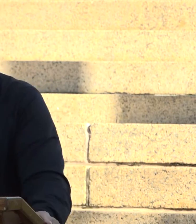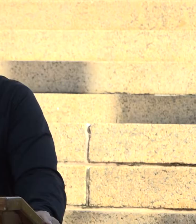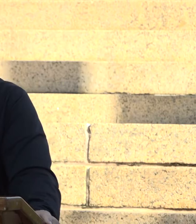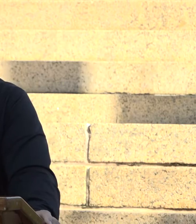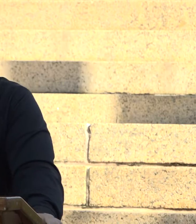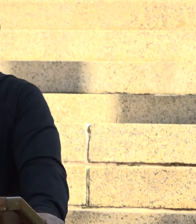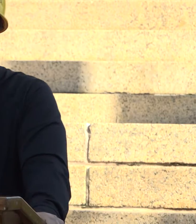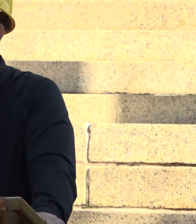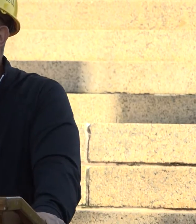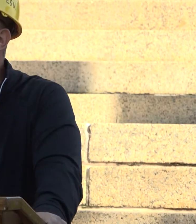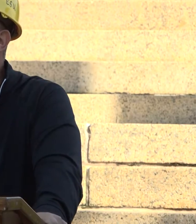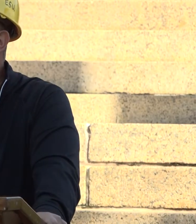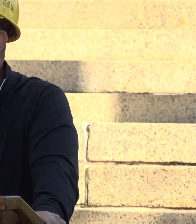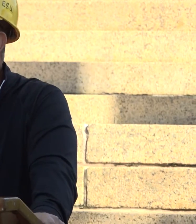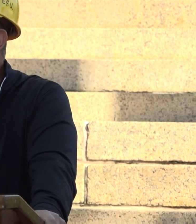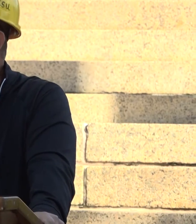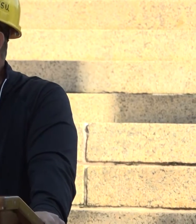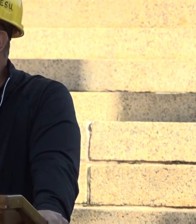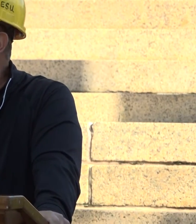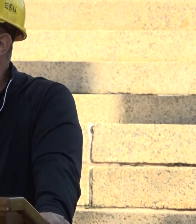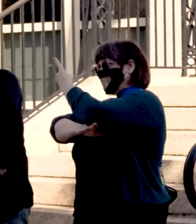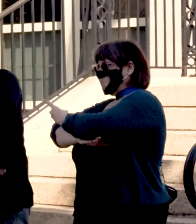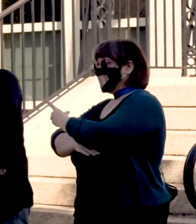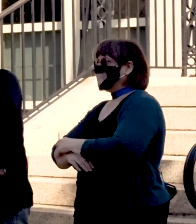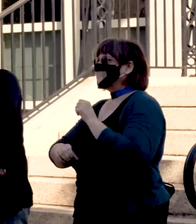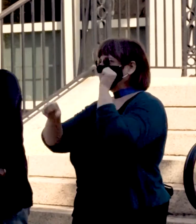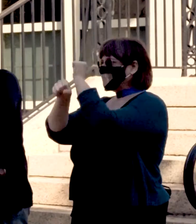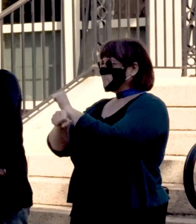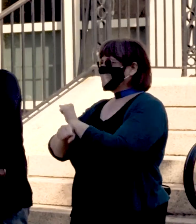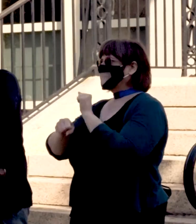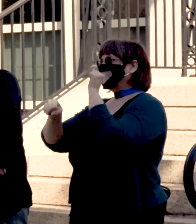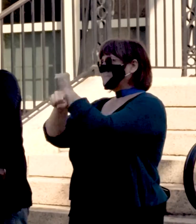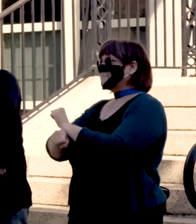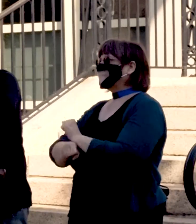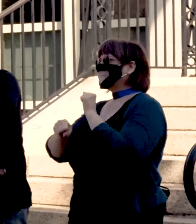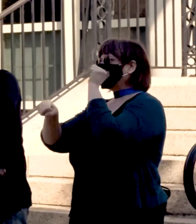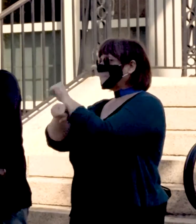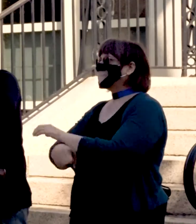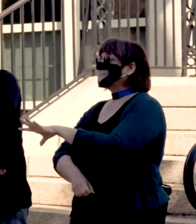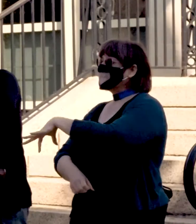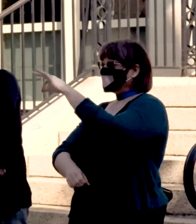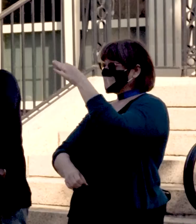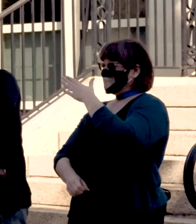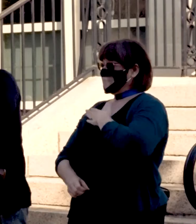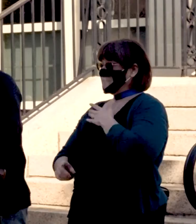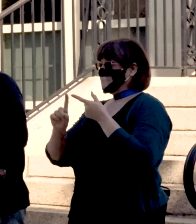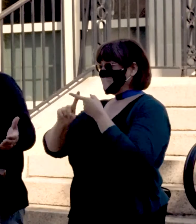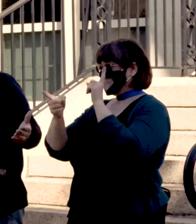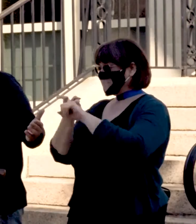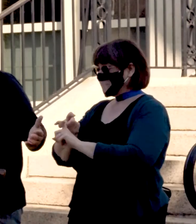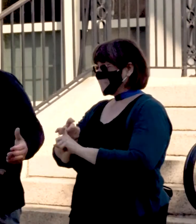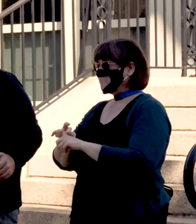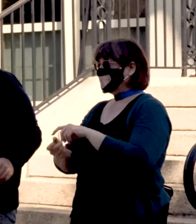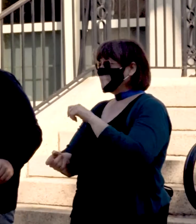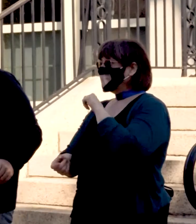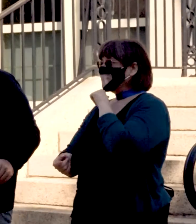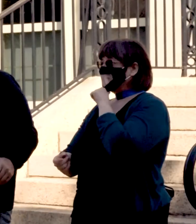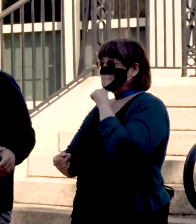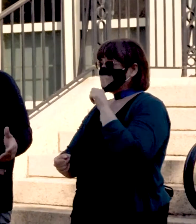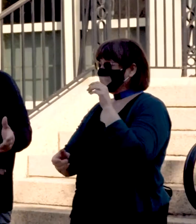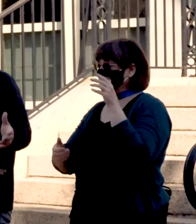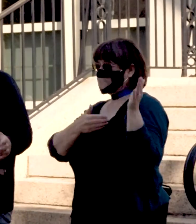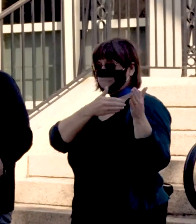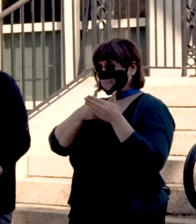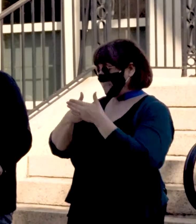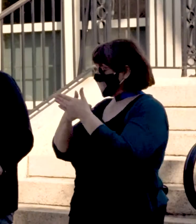that day, and we just kept working, and trying to find our friend. Not next to firemen,